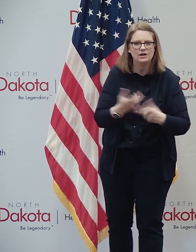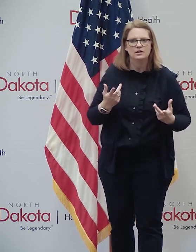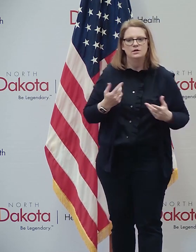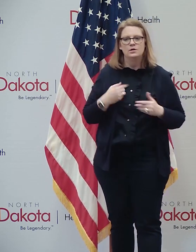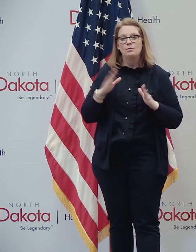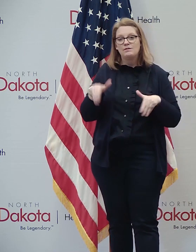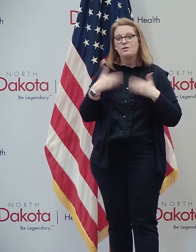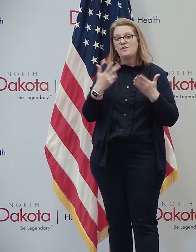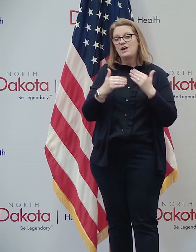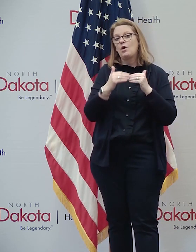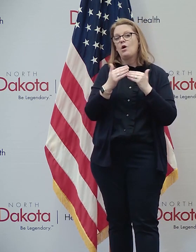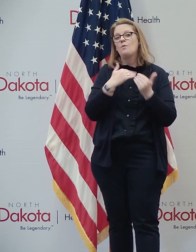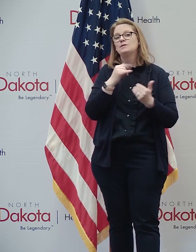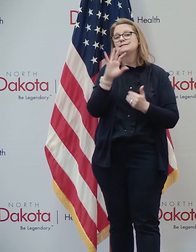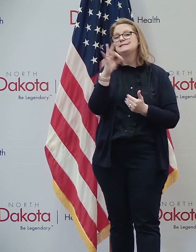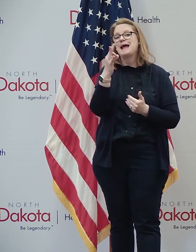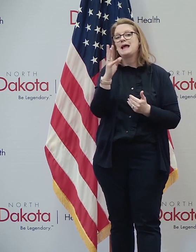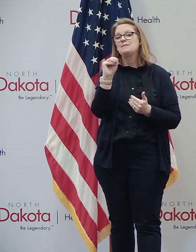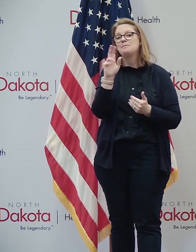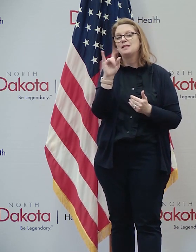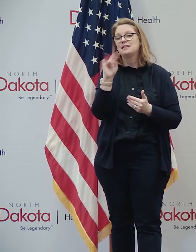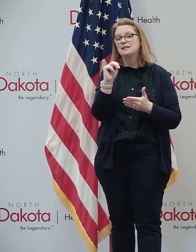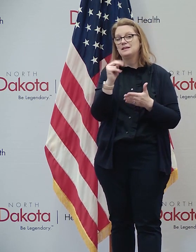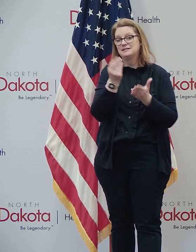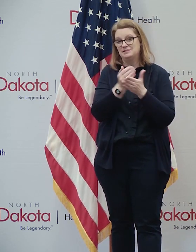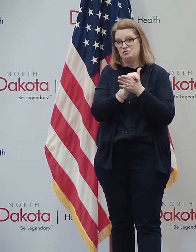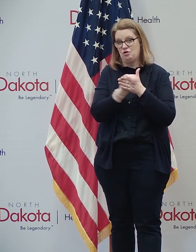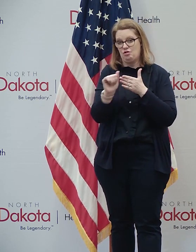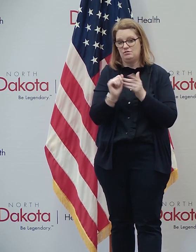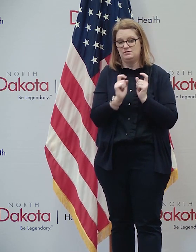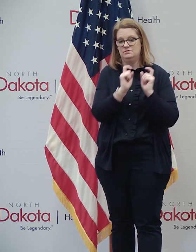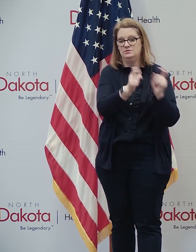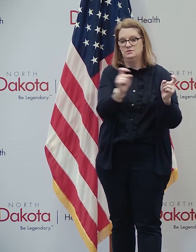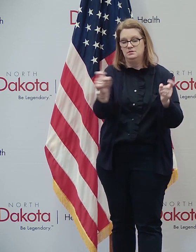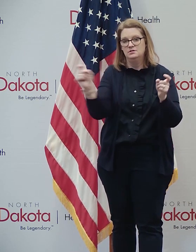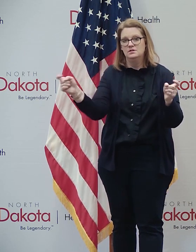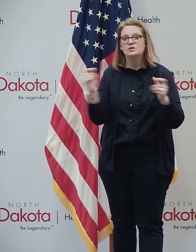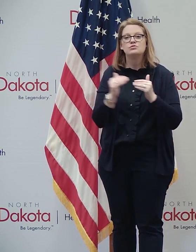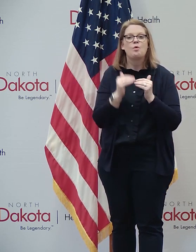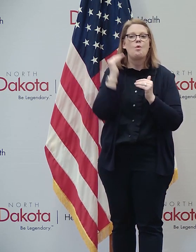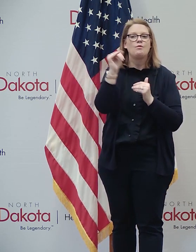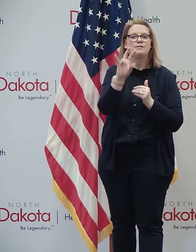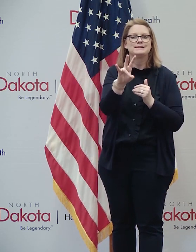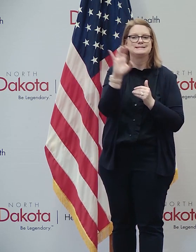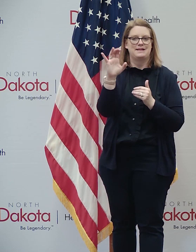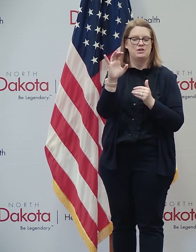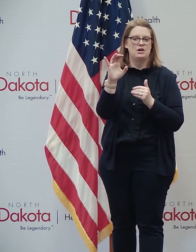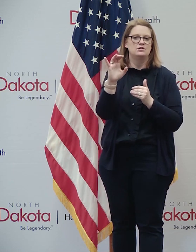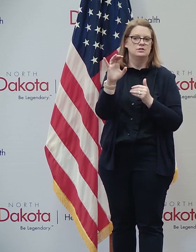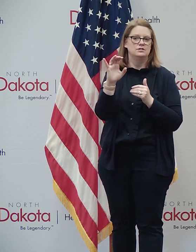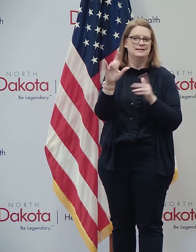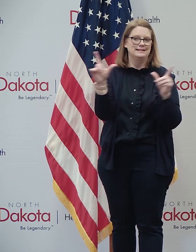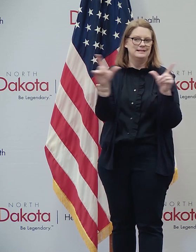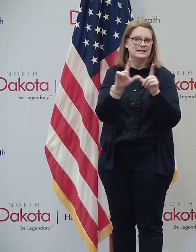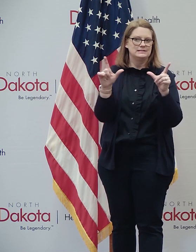almost $9 million in emergency operating grant funding to over 700 licensed and self-declared child care providers in North